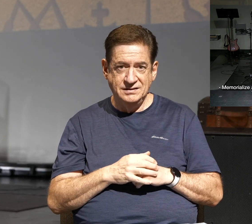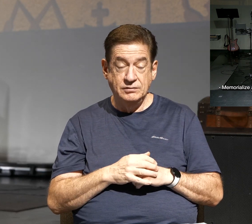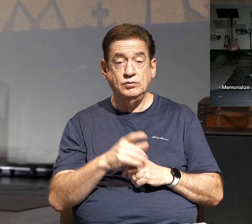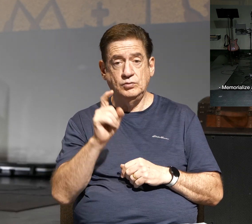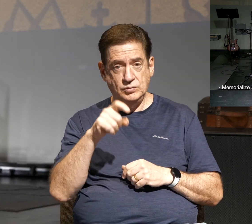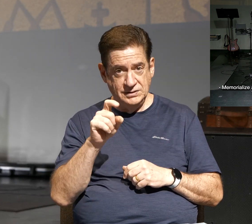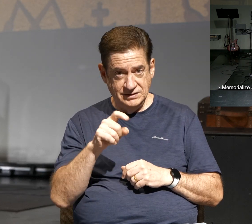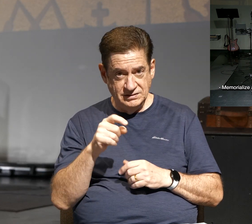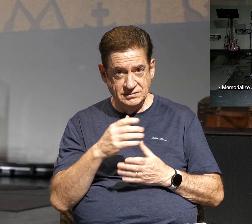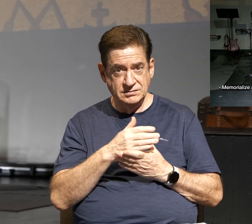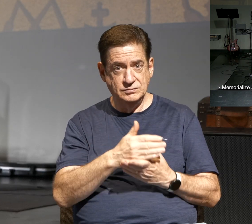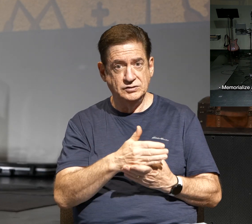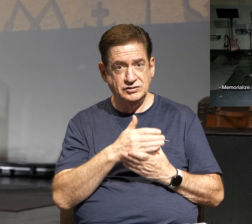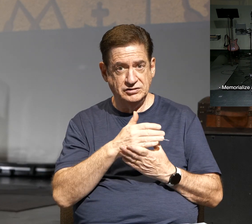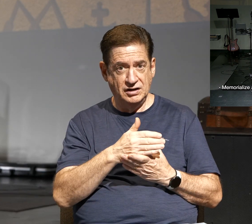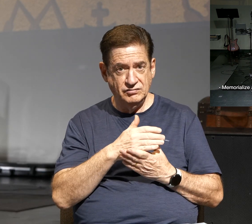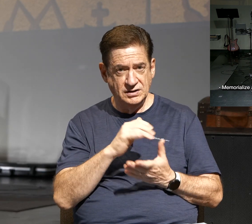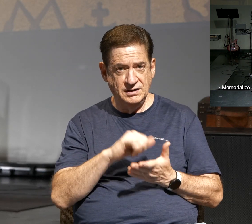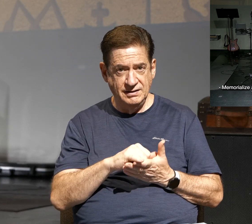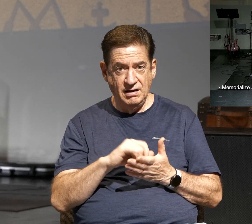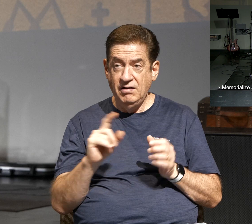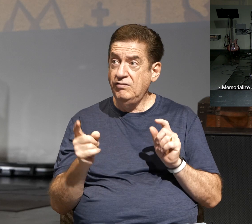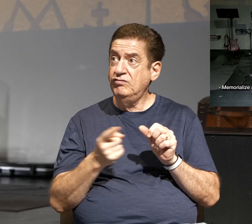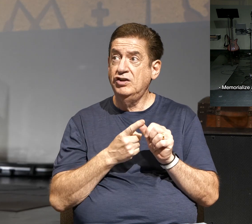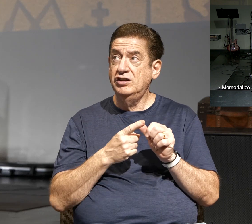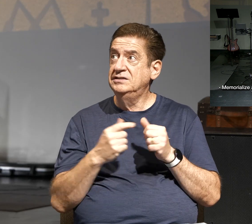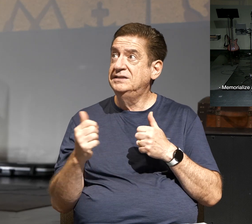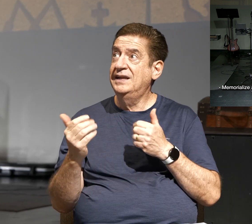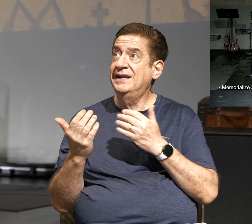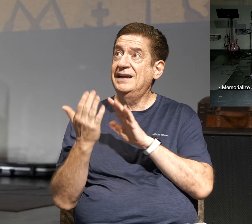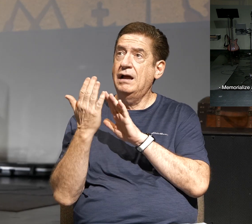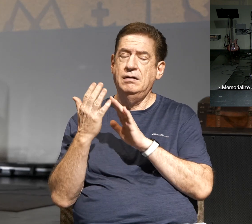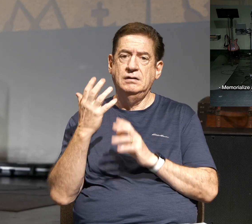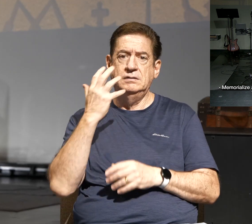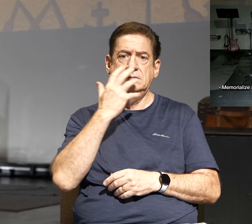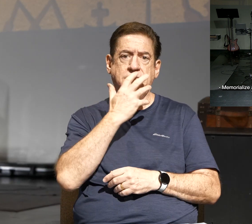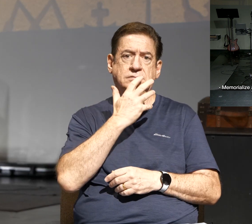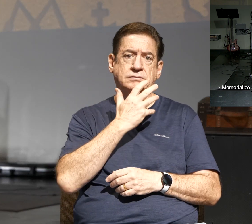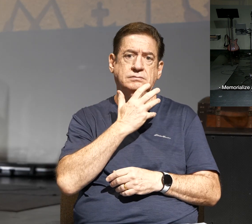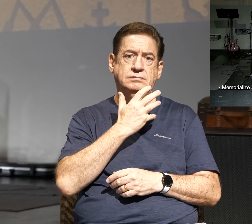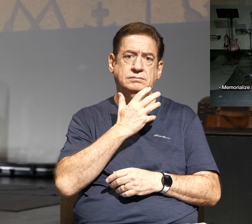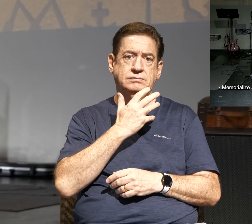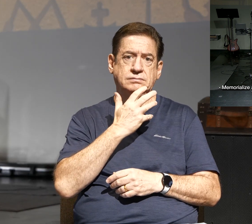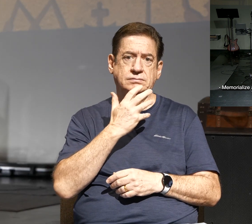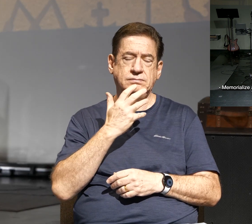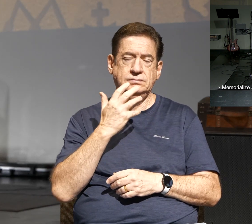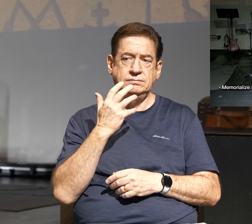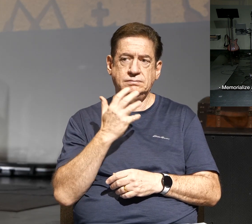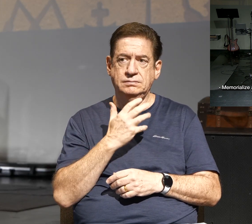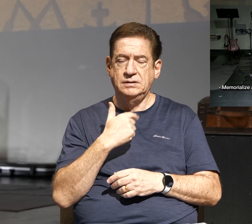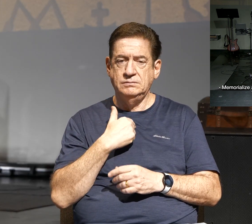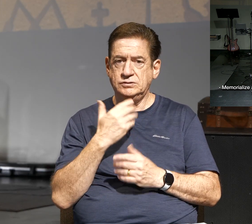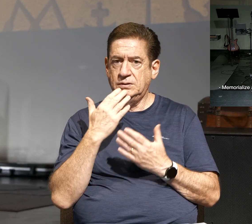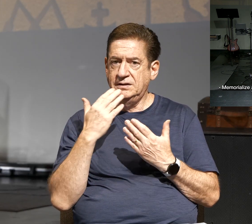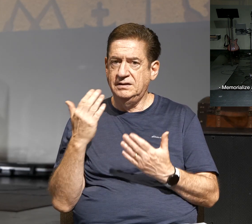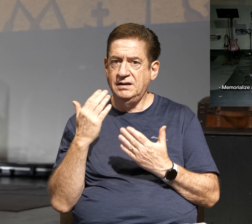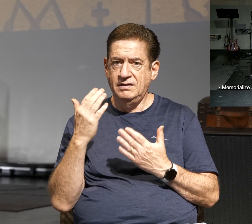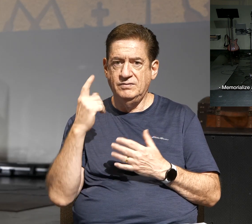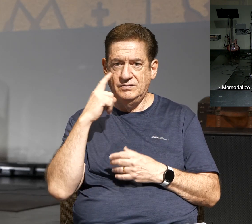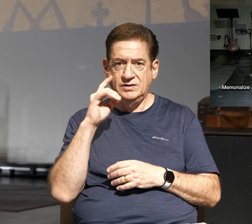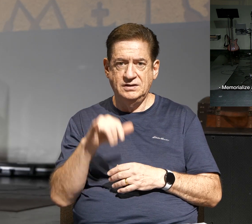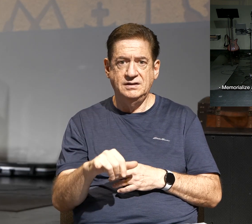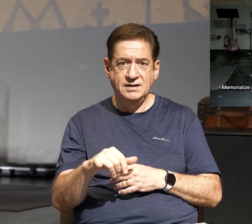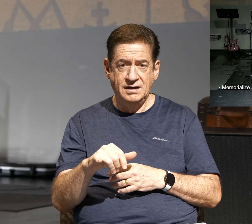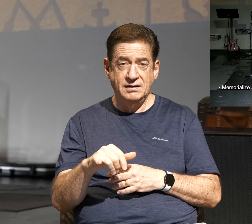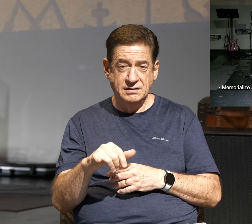You need to be sharing that. When I first encountered God, oh my goodness, I've never been the same. I'm so thankful for that.